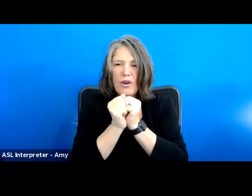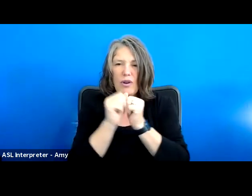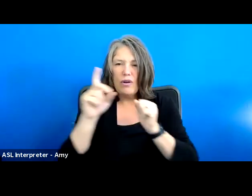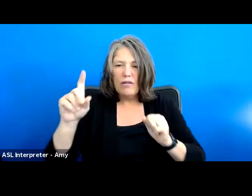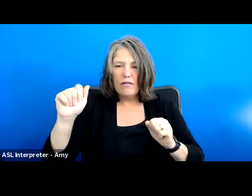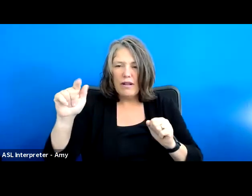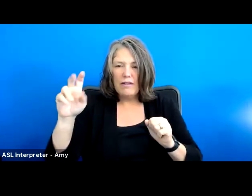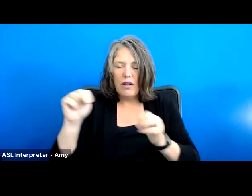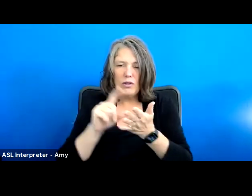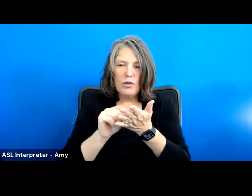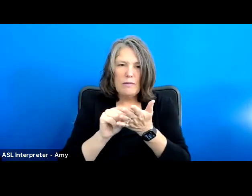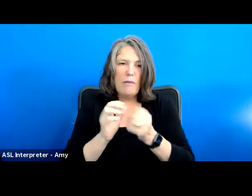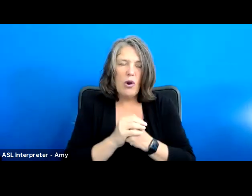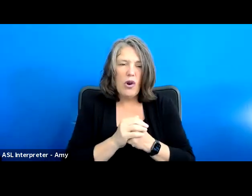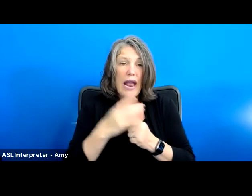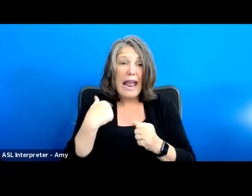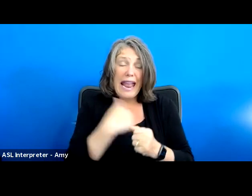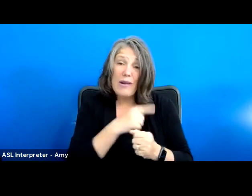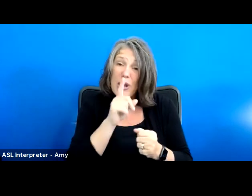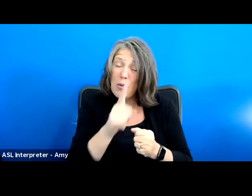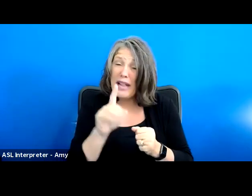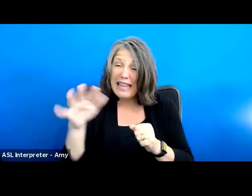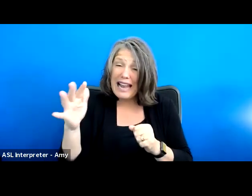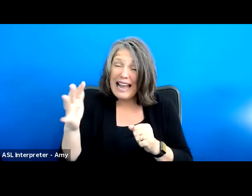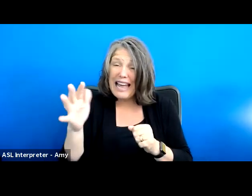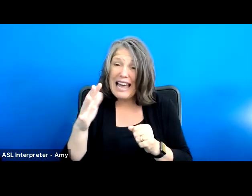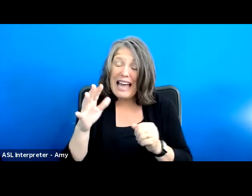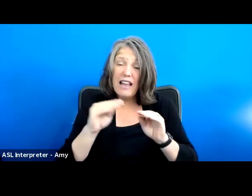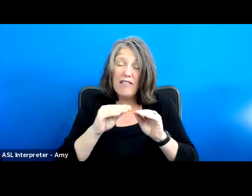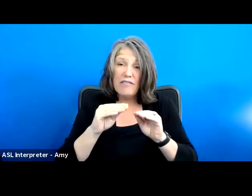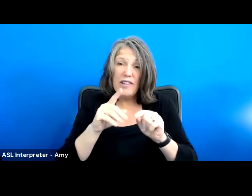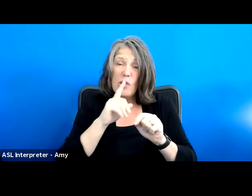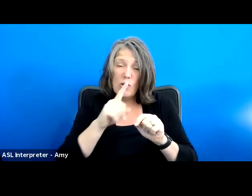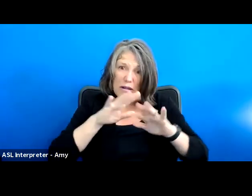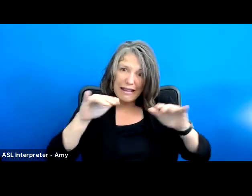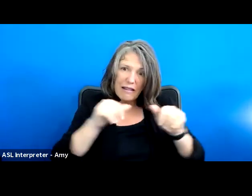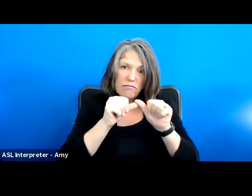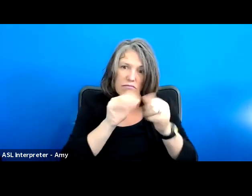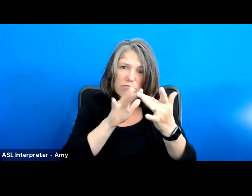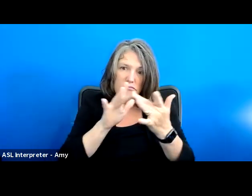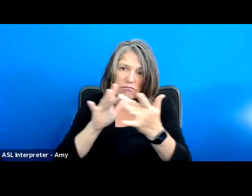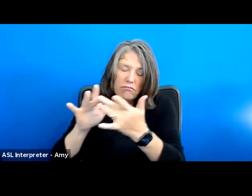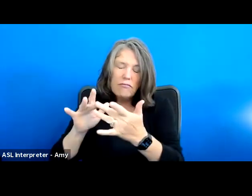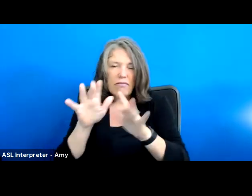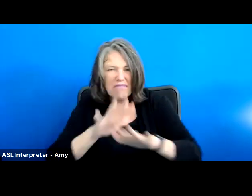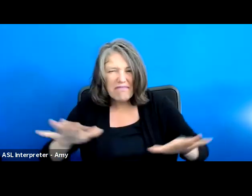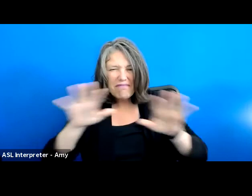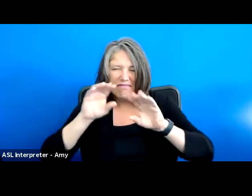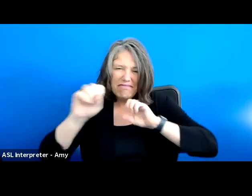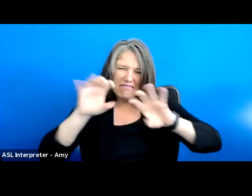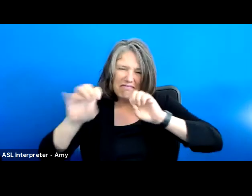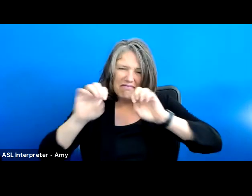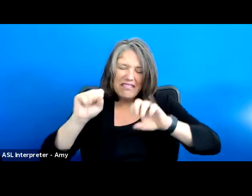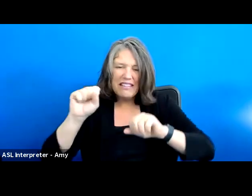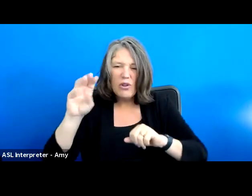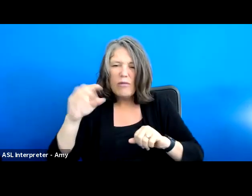Dalton newspaper. And we really kind of, spread it out on Constant Contact and put it all over social media. And we made sure